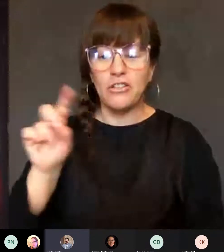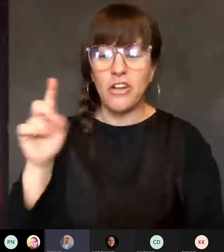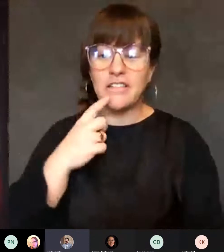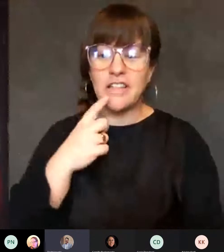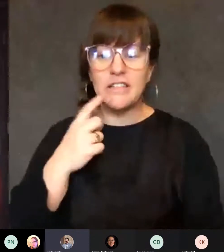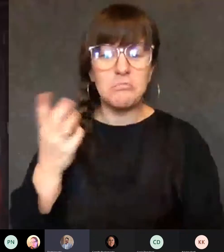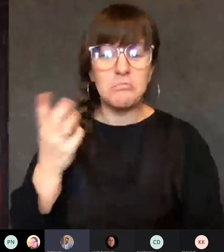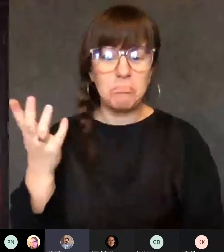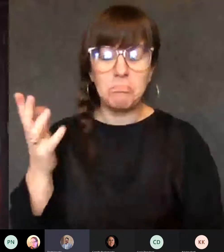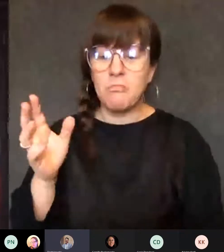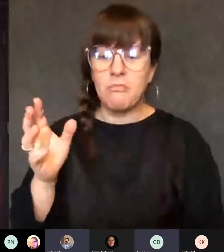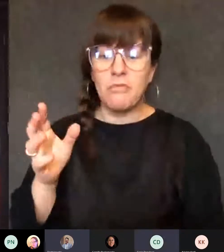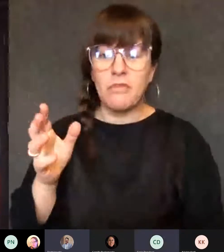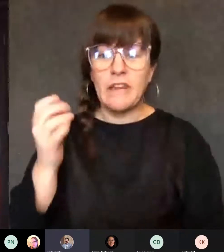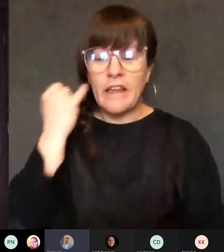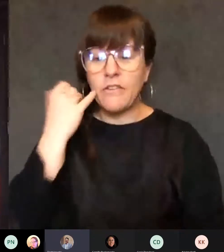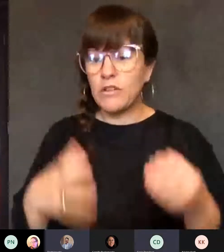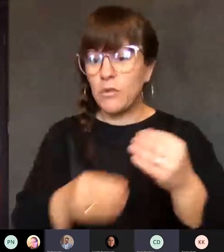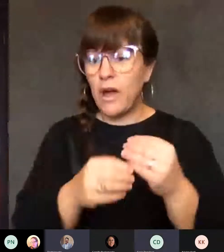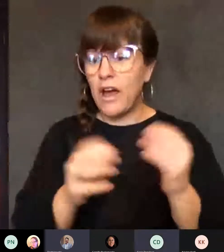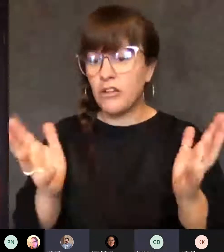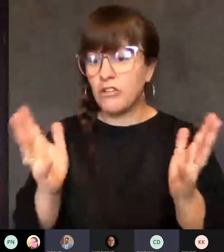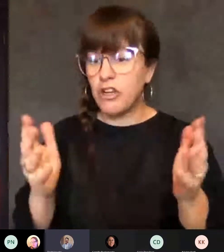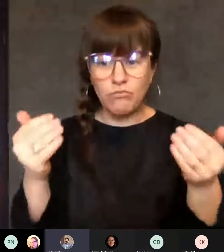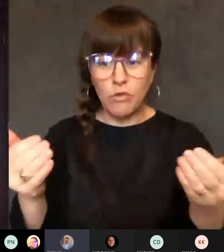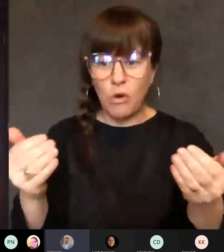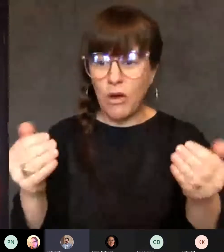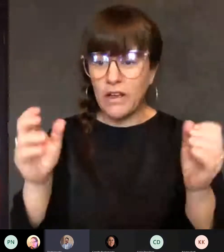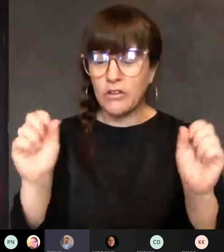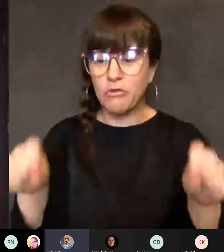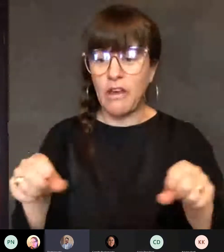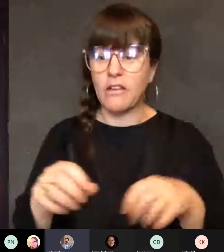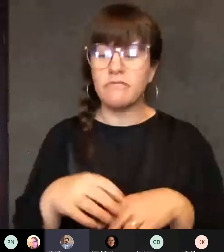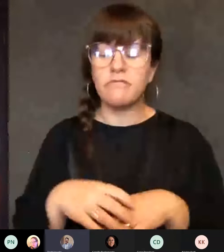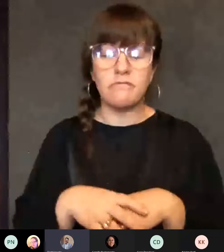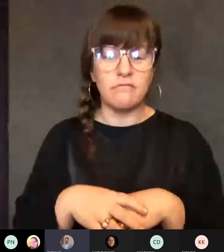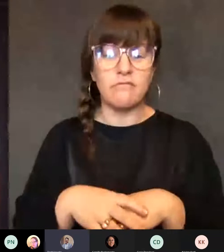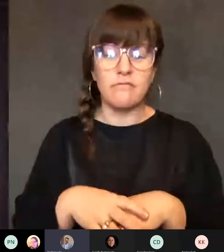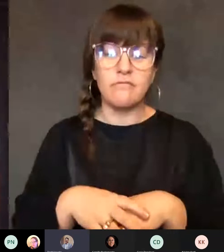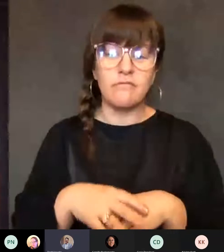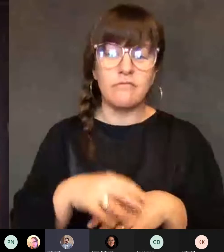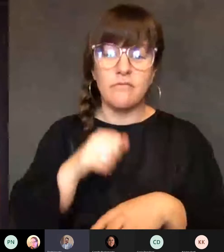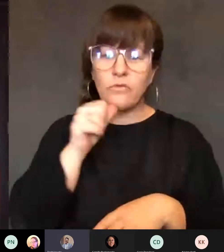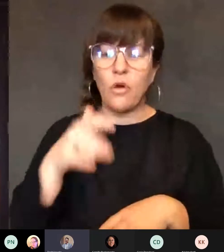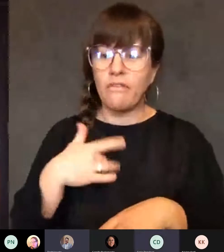have things you want to put in the chat, I would say no one feel obligated to,